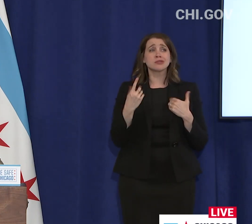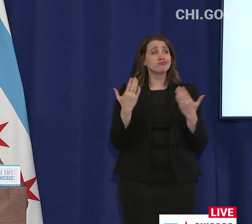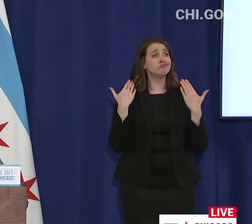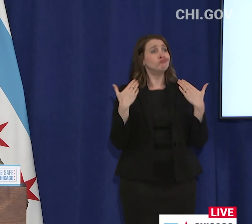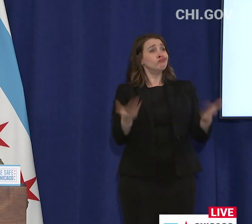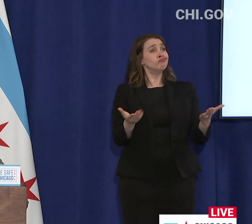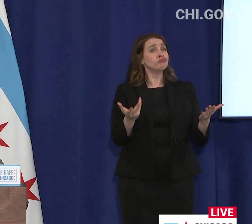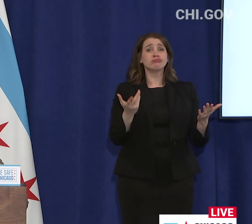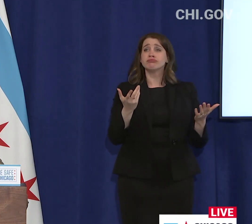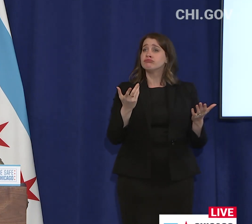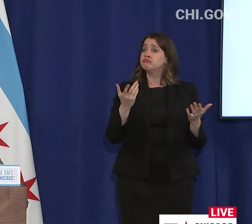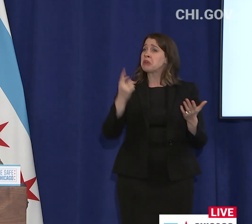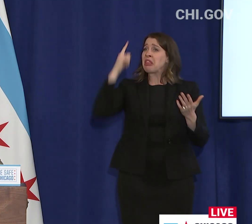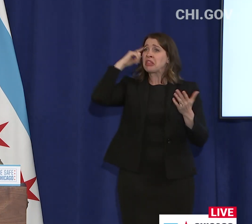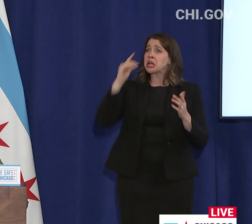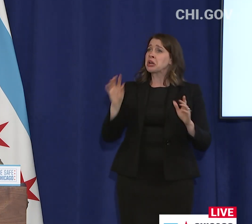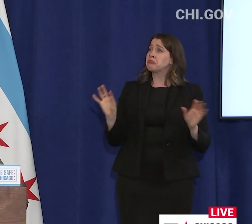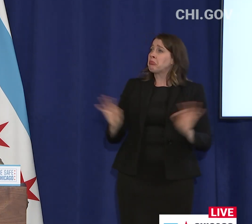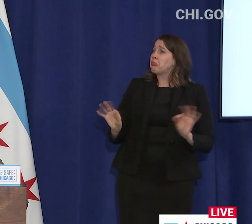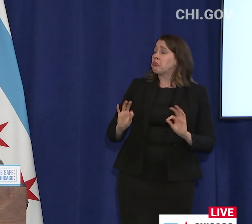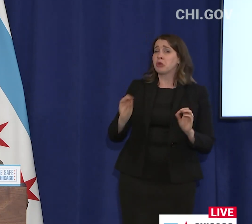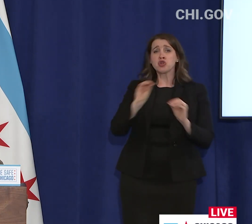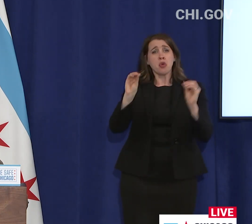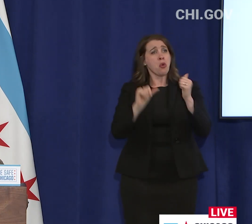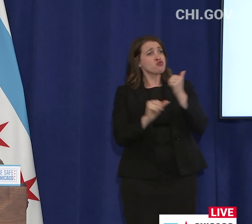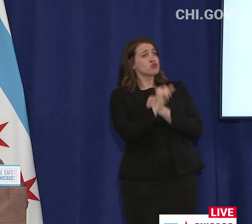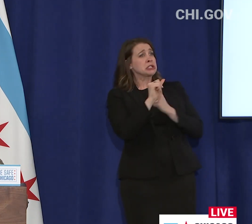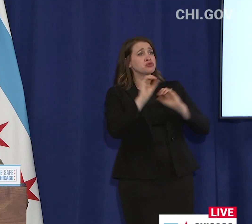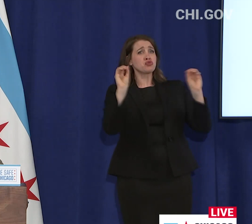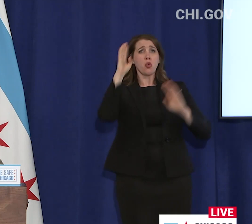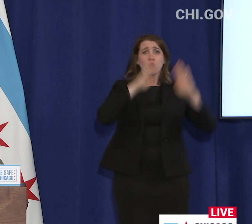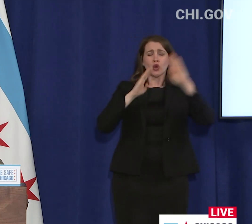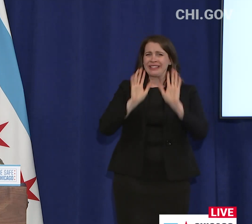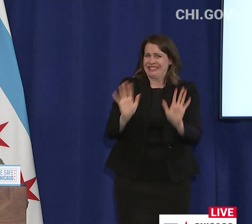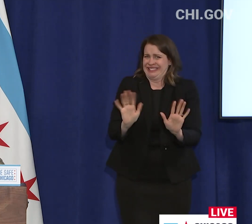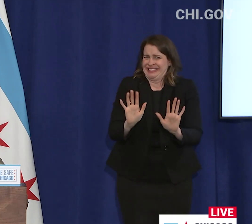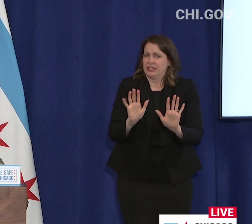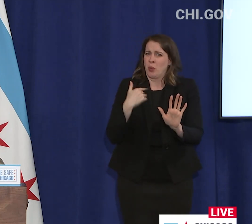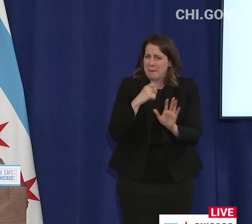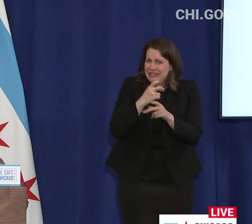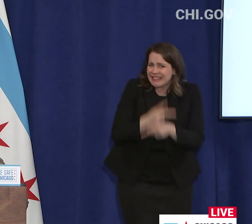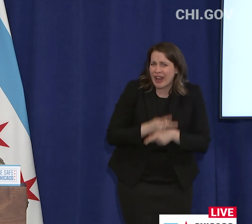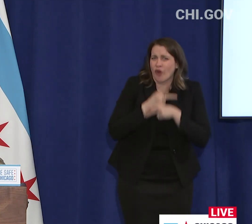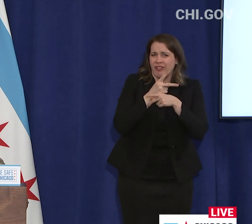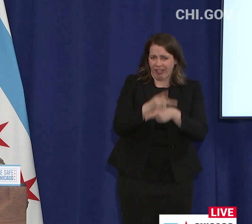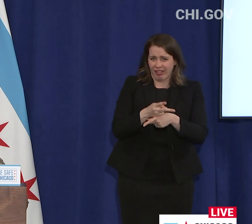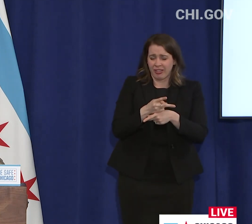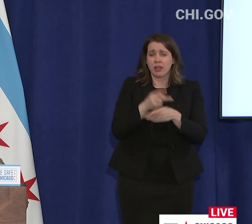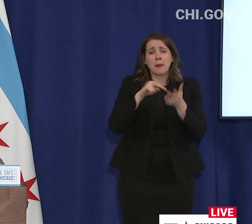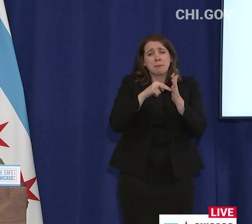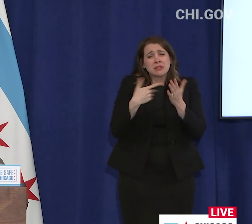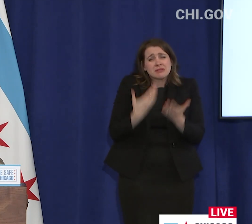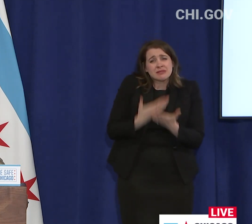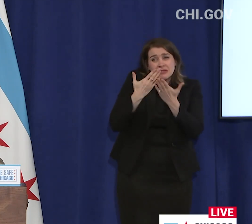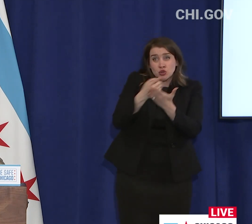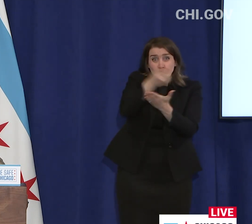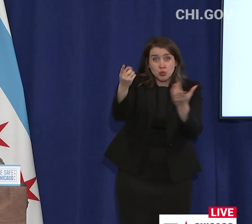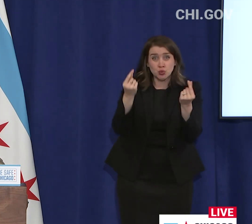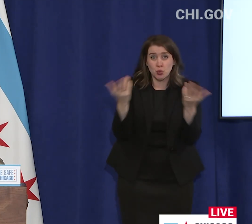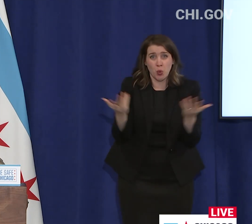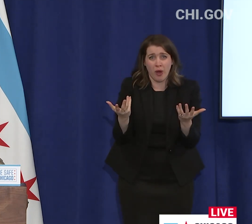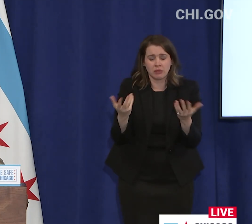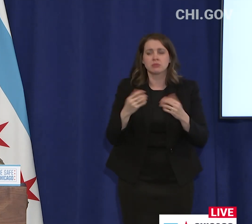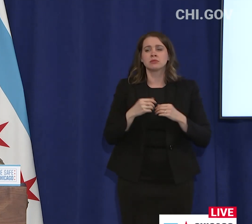risk of this virus. The best we can do, and really the best that you can do,